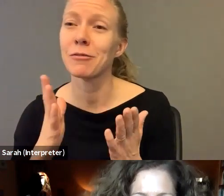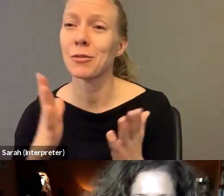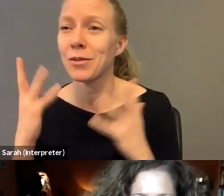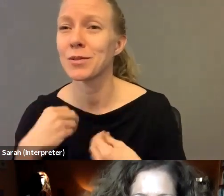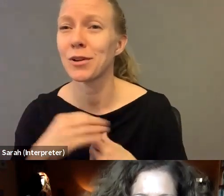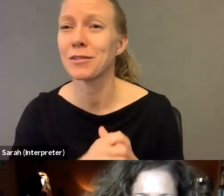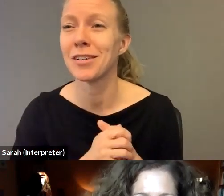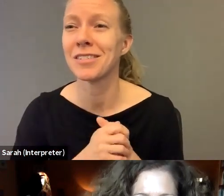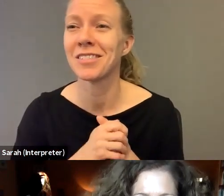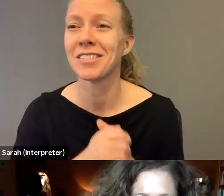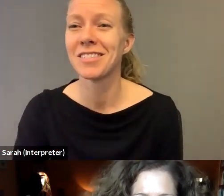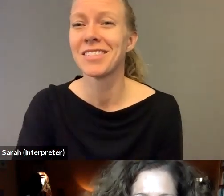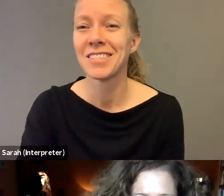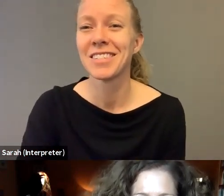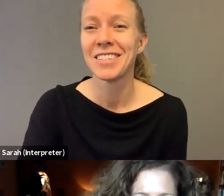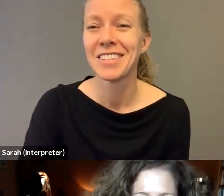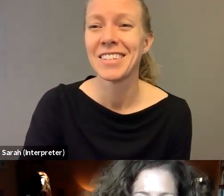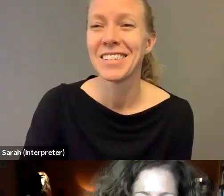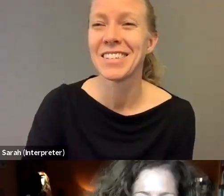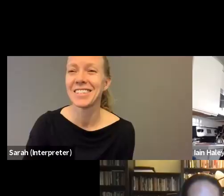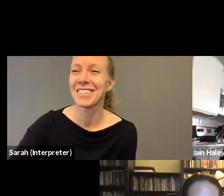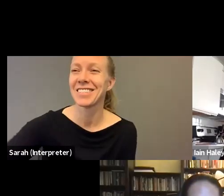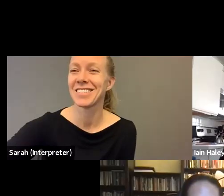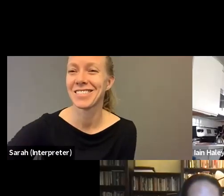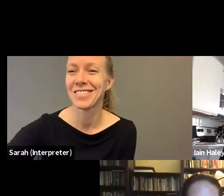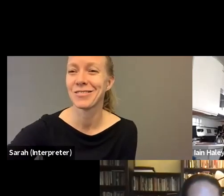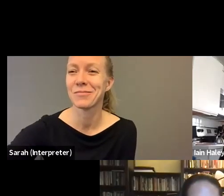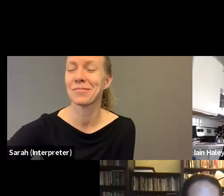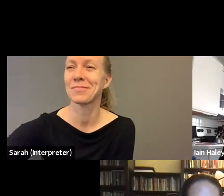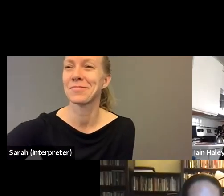Thank you, everyone. That was wonderful. Thank you. Thank you all.